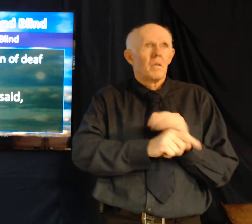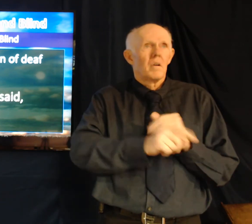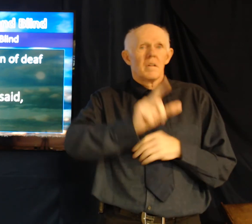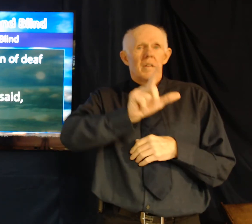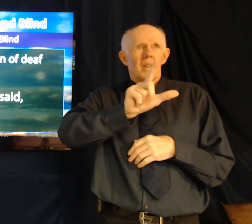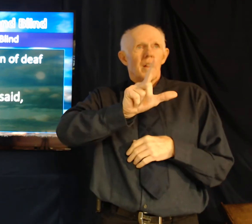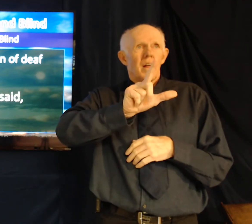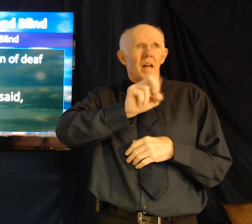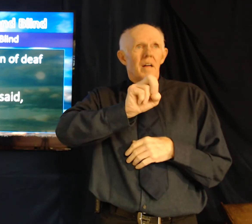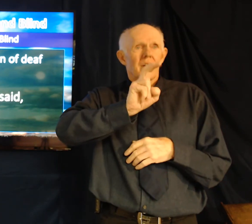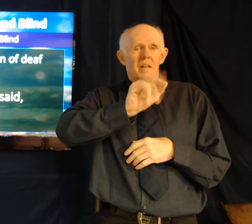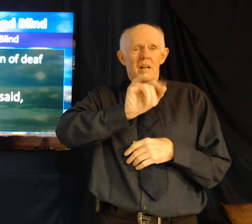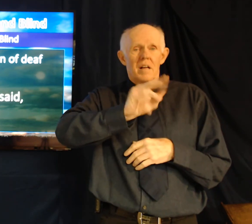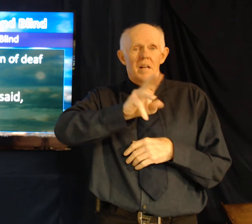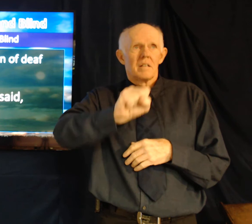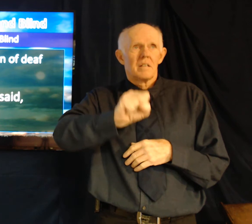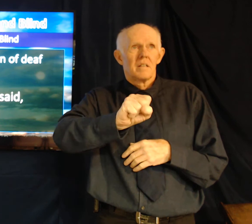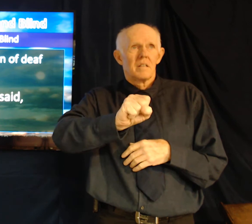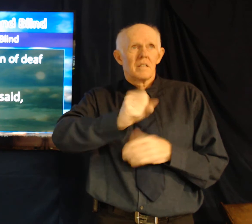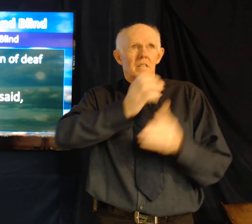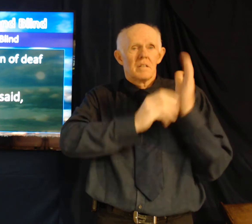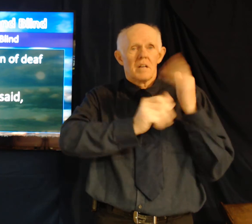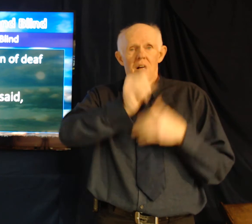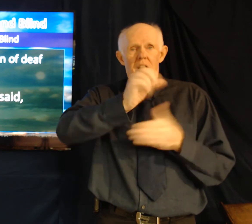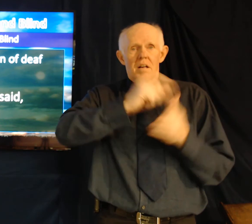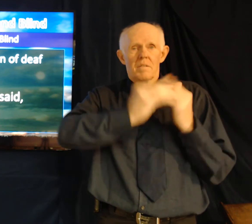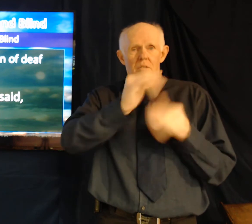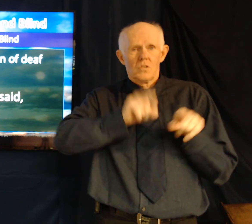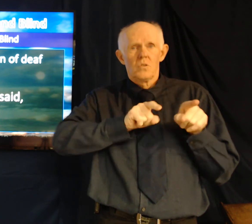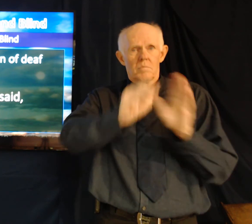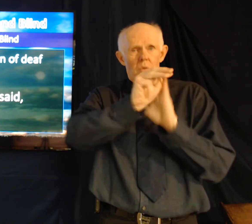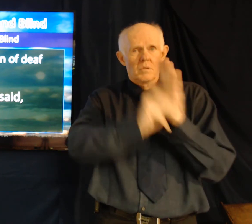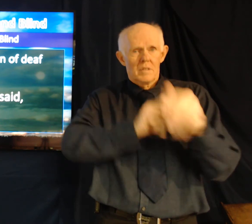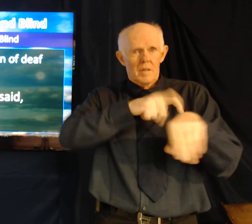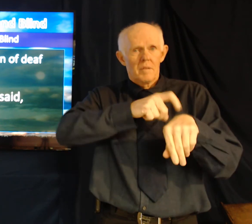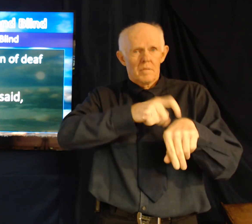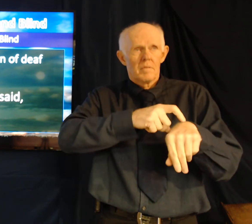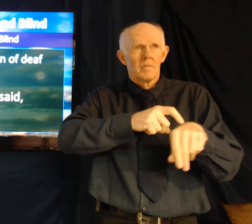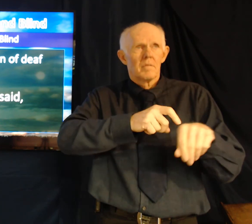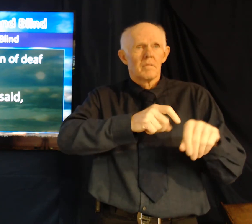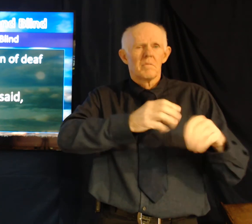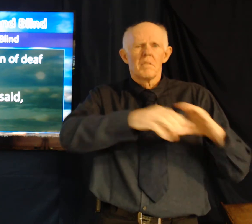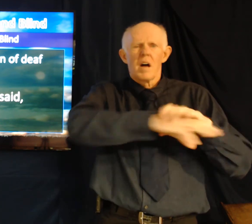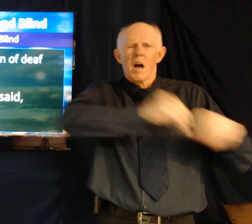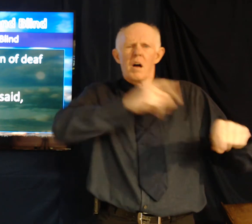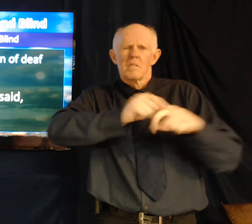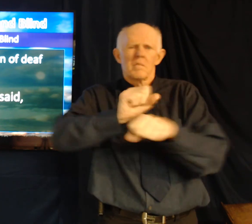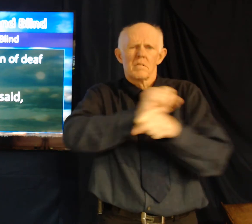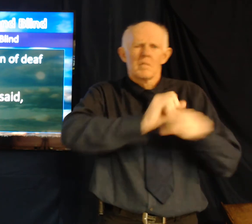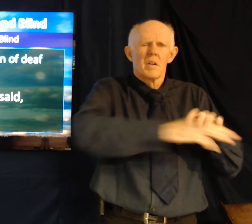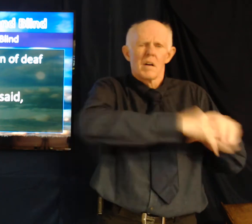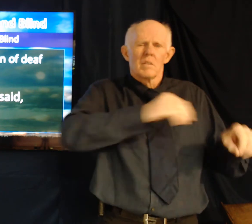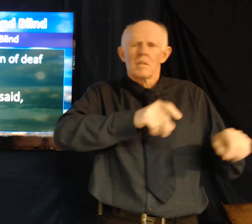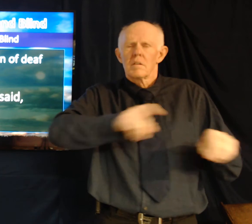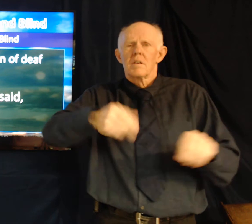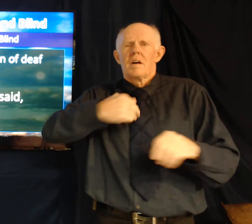In the Old Testament, in Leviticus 19.14, as Moses